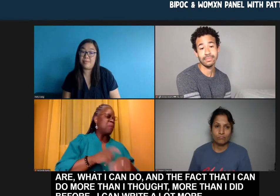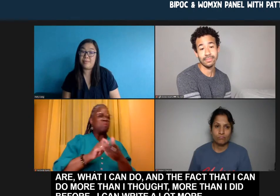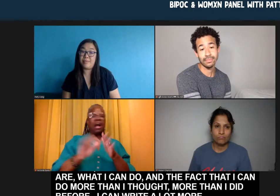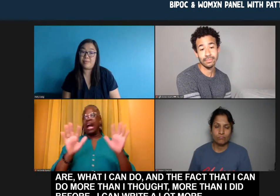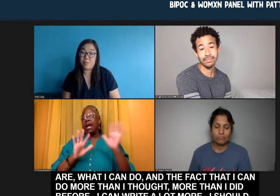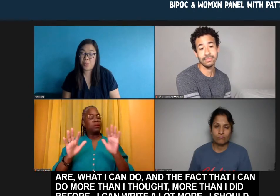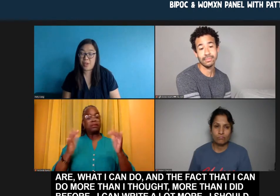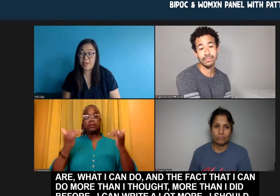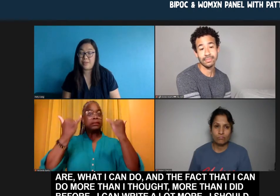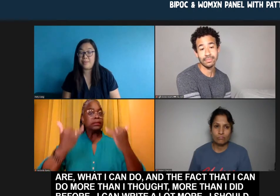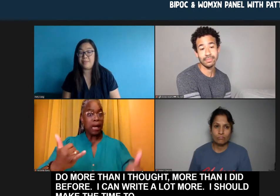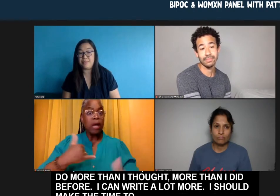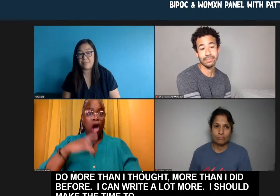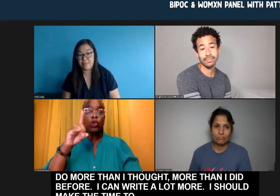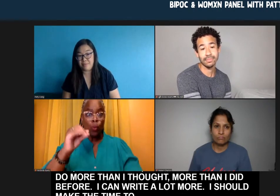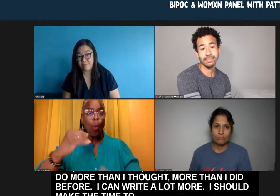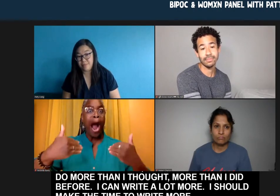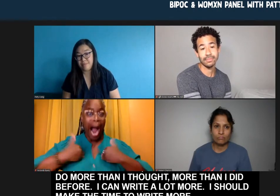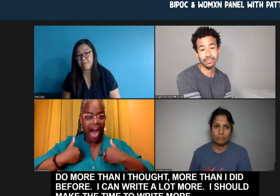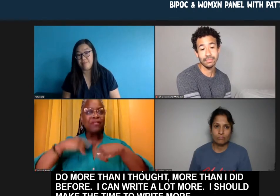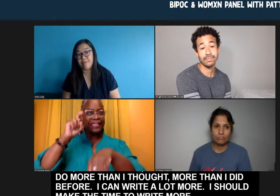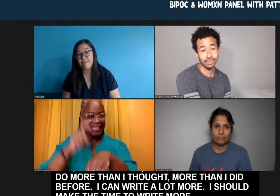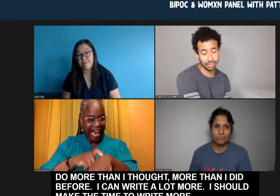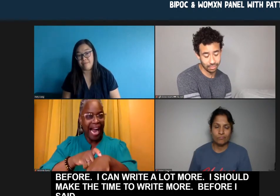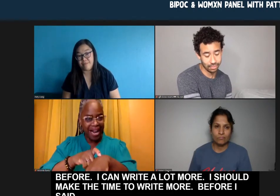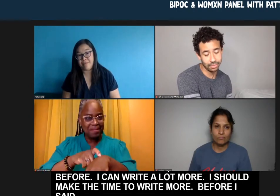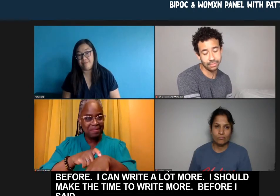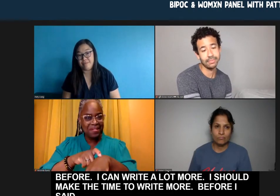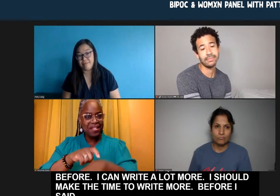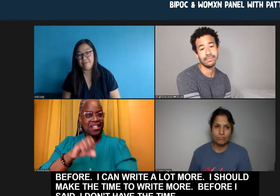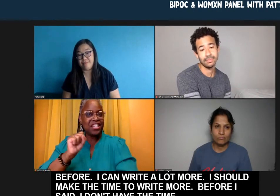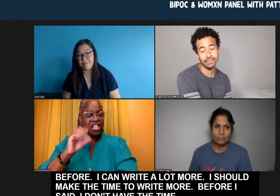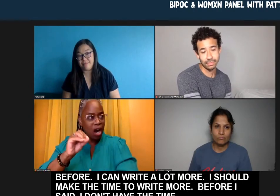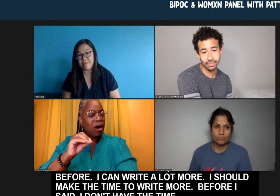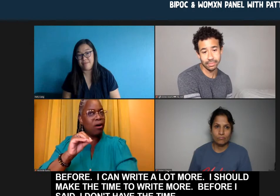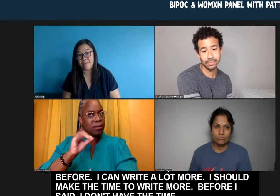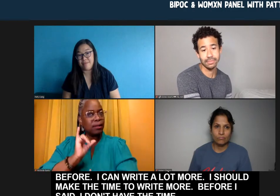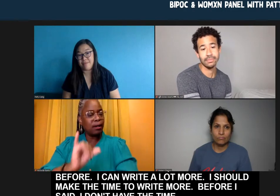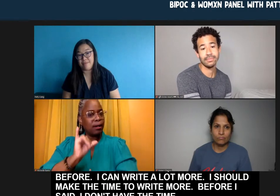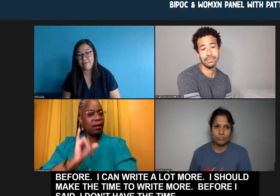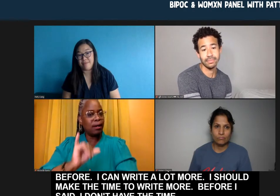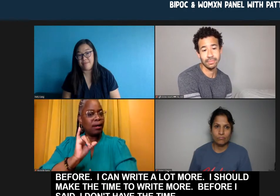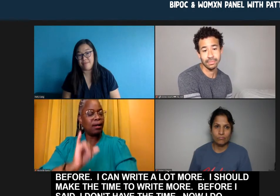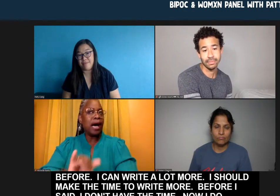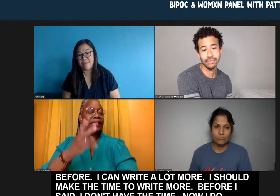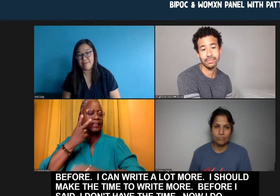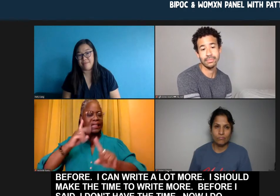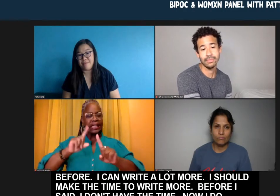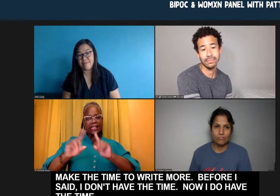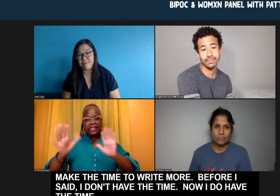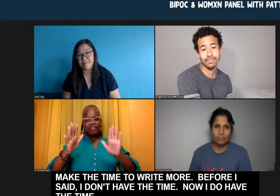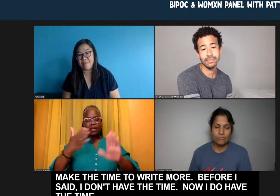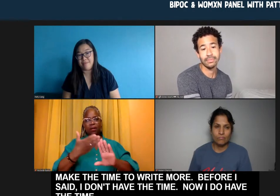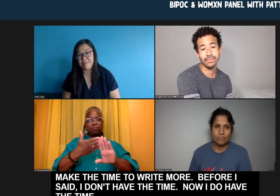because before I said, oh, I don't have the time, but now I do have the time. So